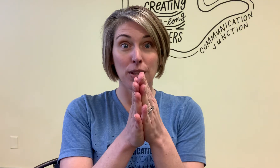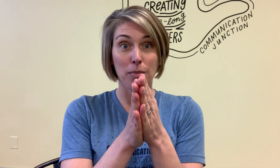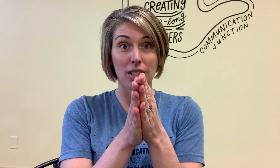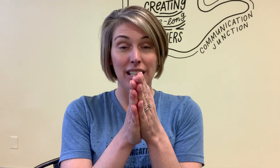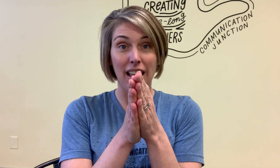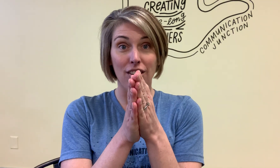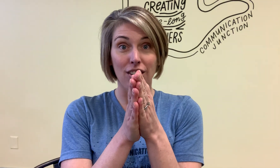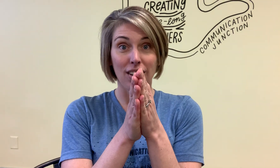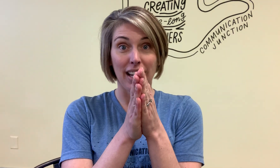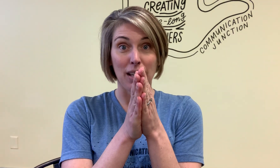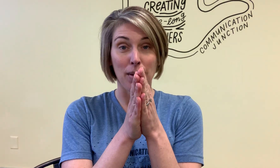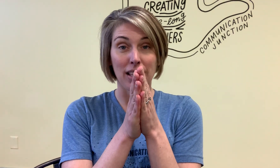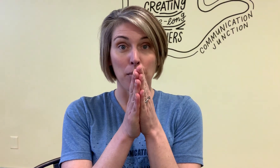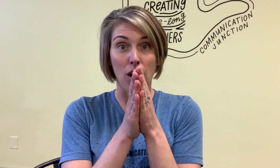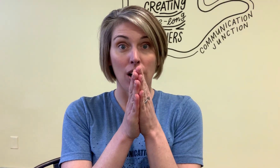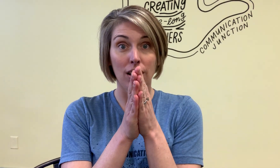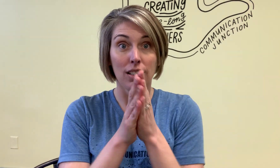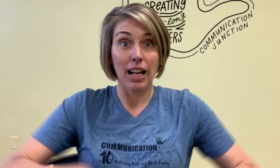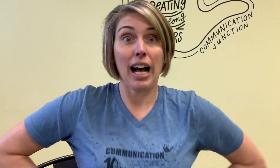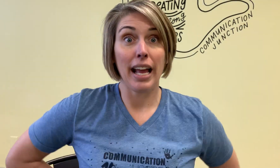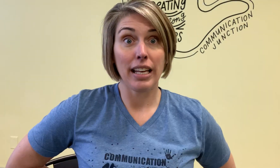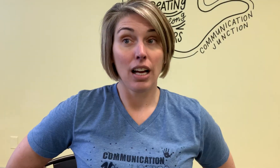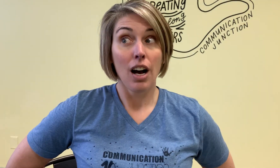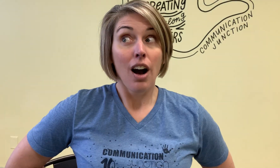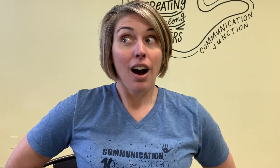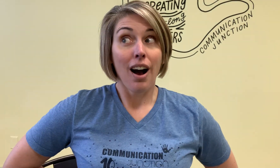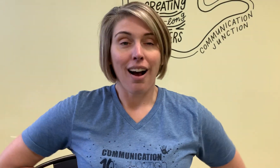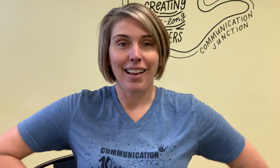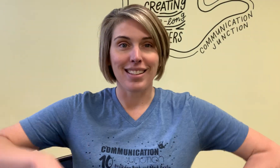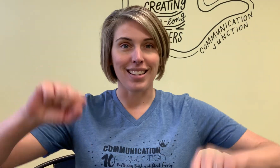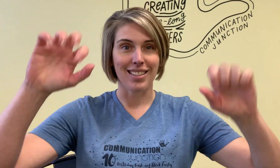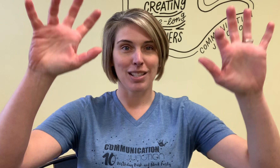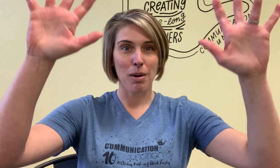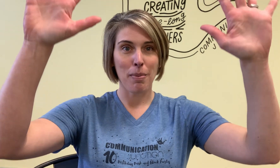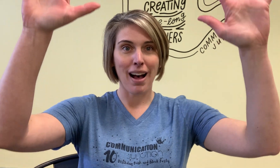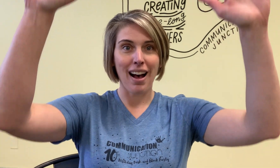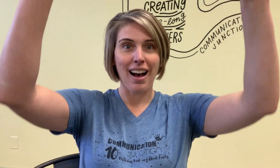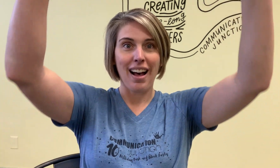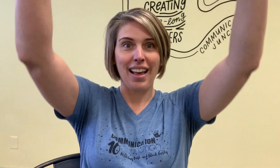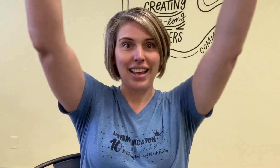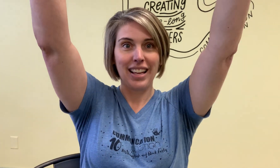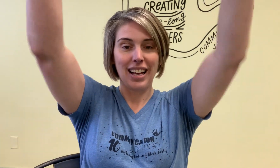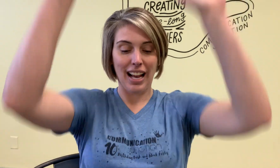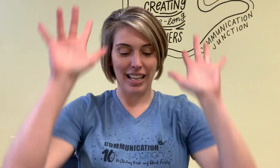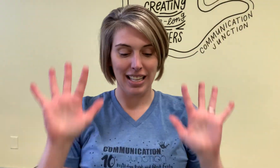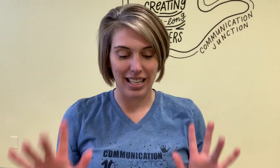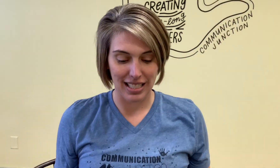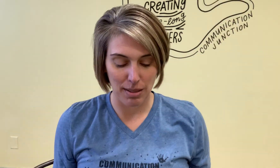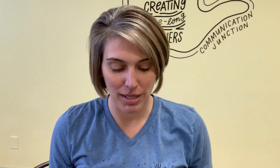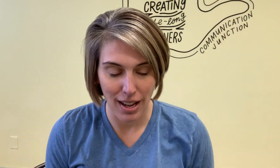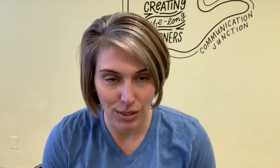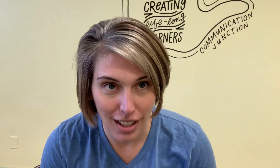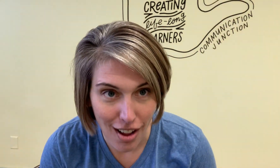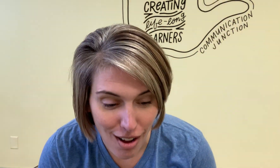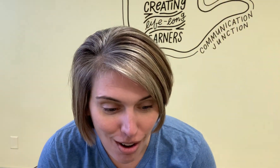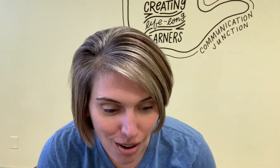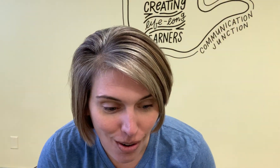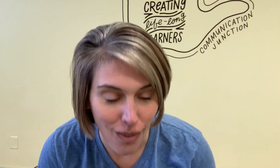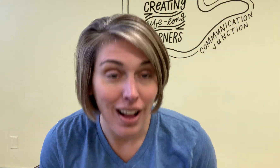them all together. I can make them all hide. I can dance them up high. I can dance them down low.